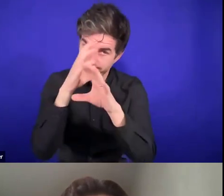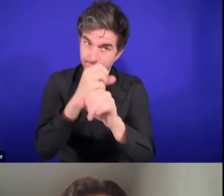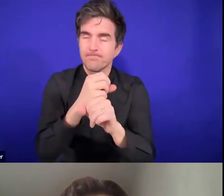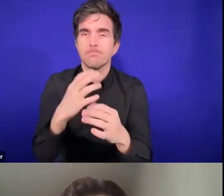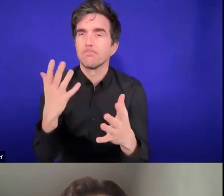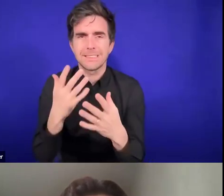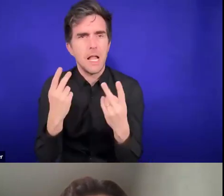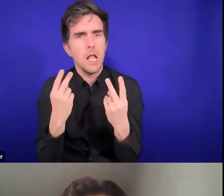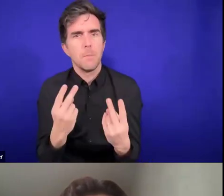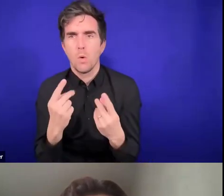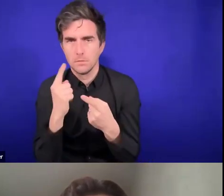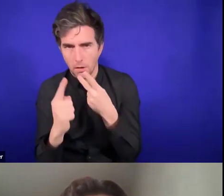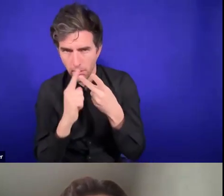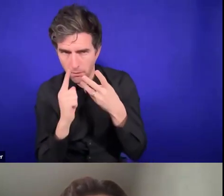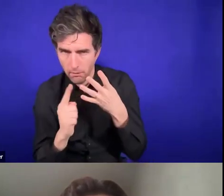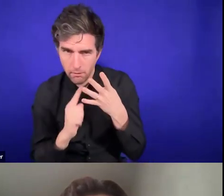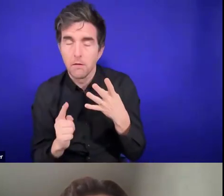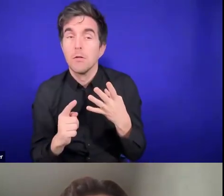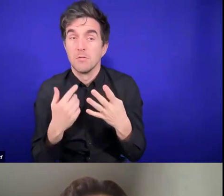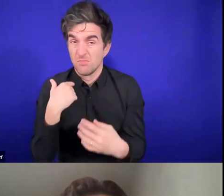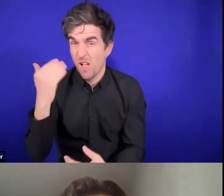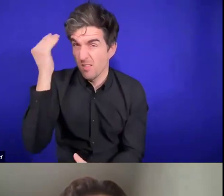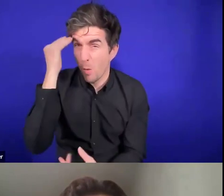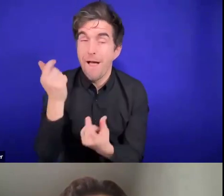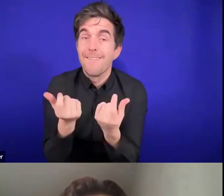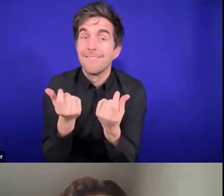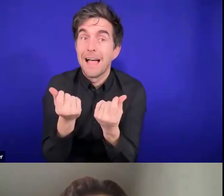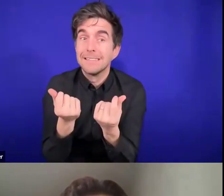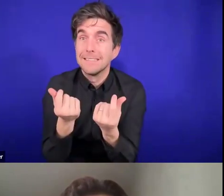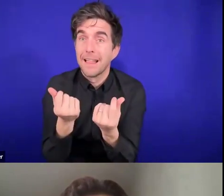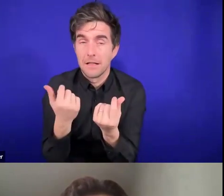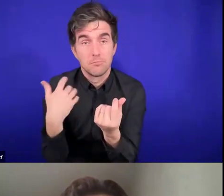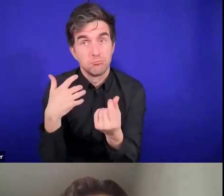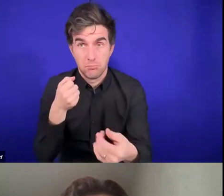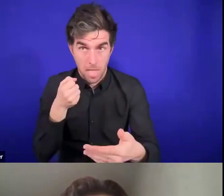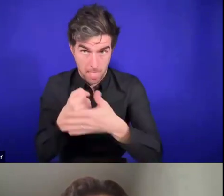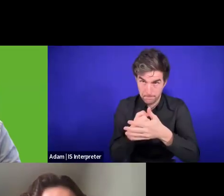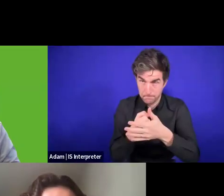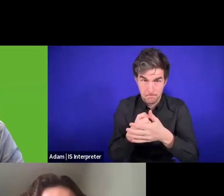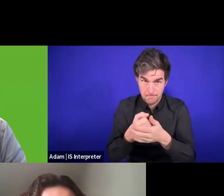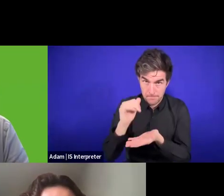constraint. So, you know, what is it that we should be prioritizing in the work with governments? Okay, Joseph, I can see you've got your hand up.